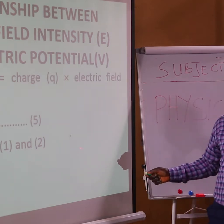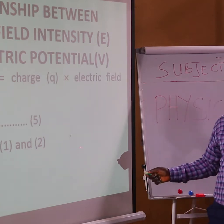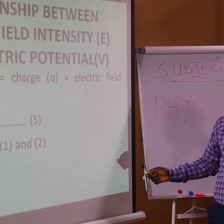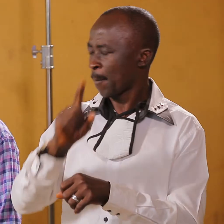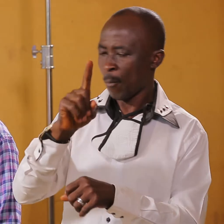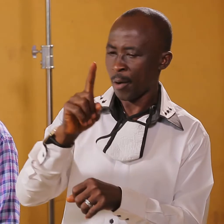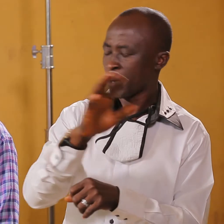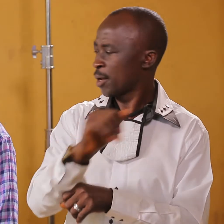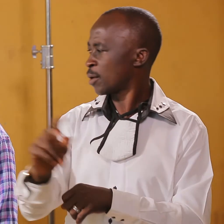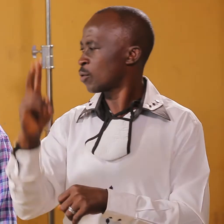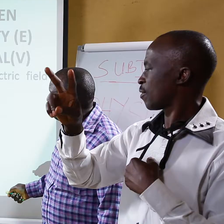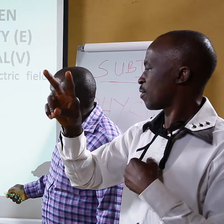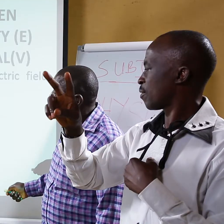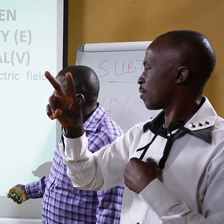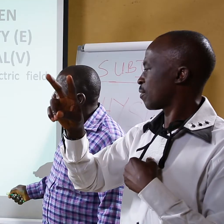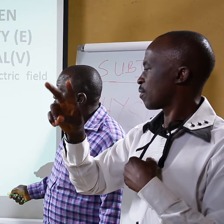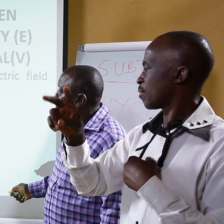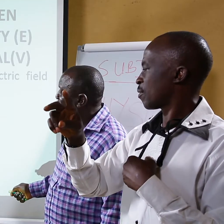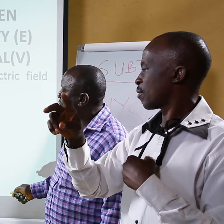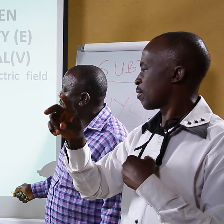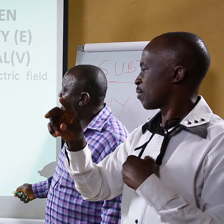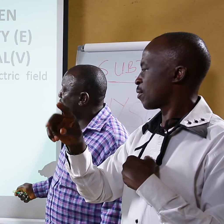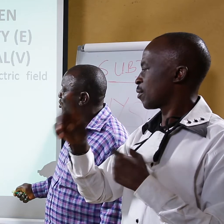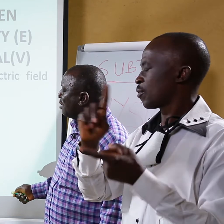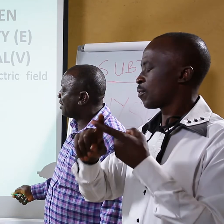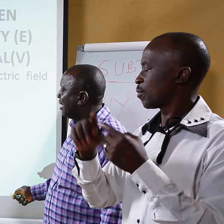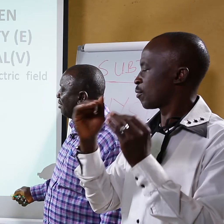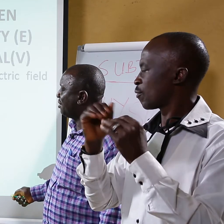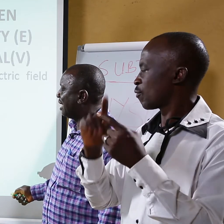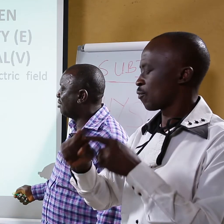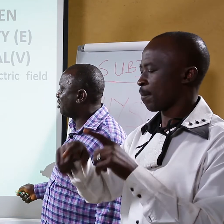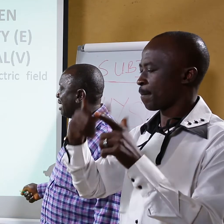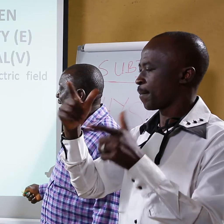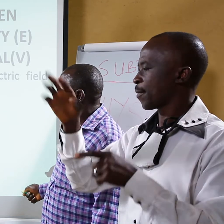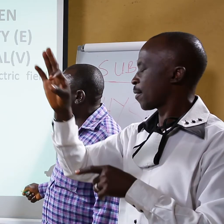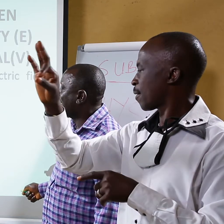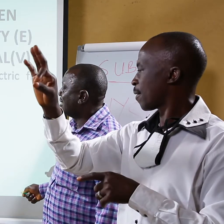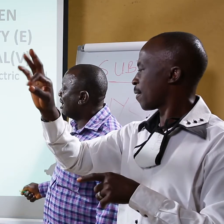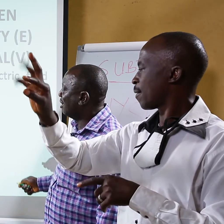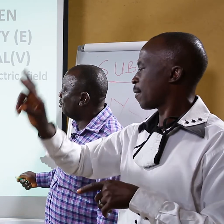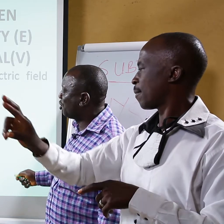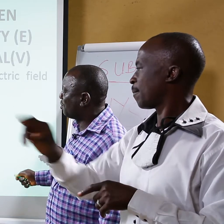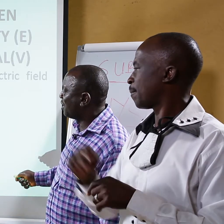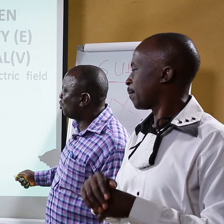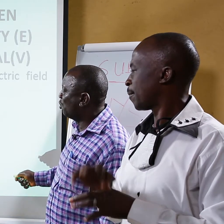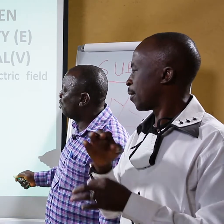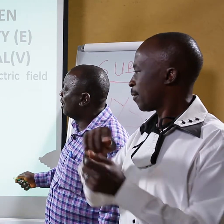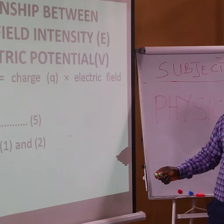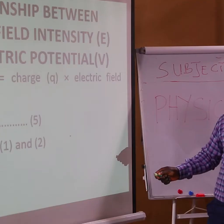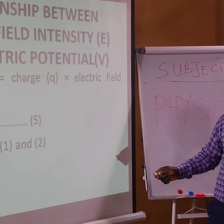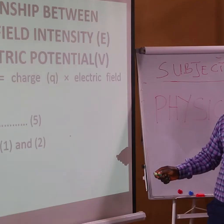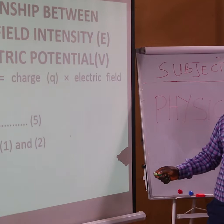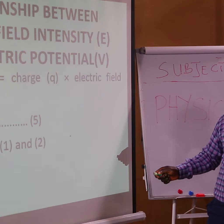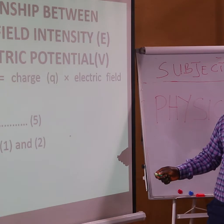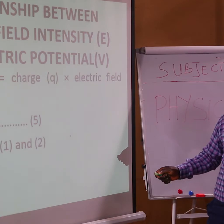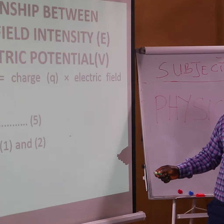2, we will have small q V to be equals to capital F times R. Now, if we substitute